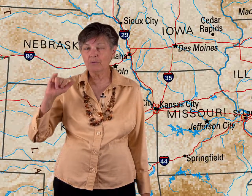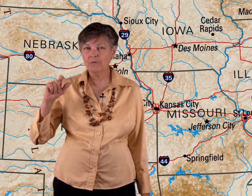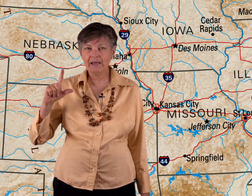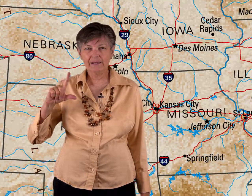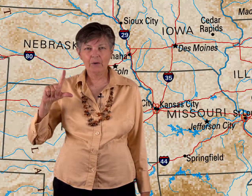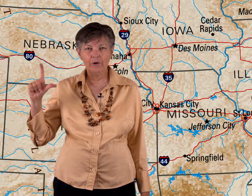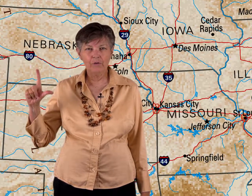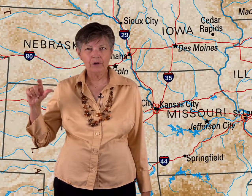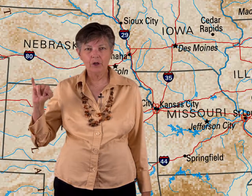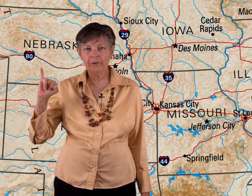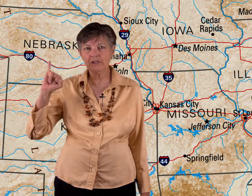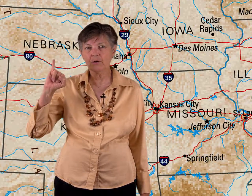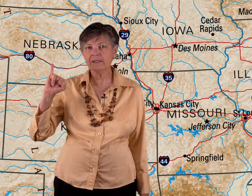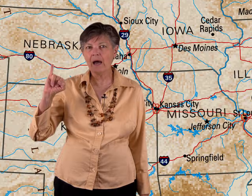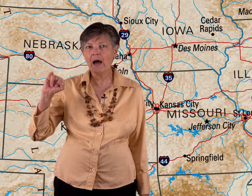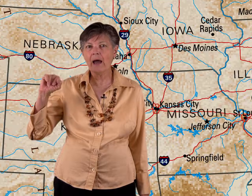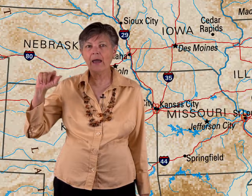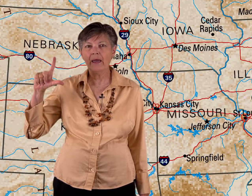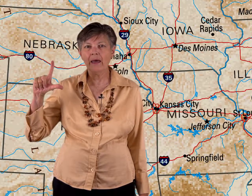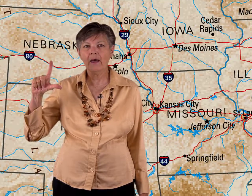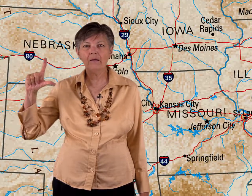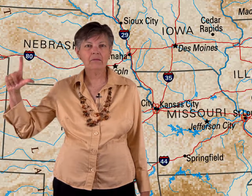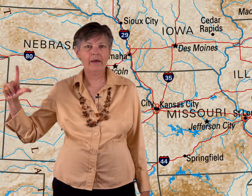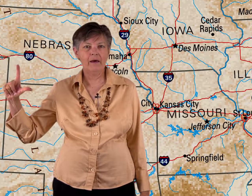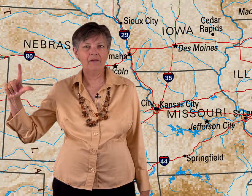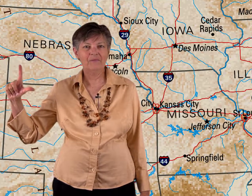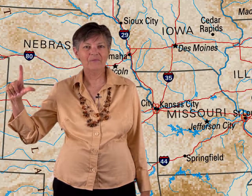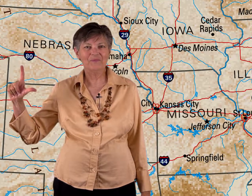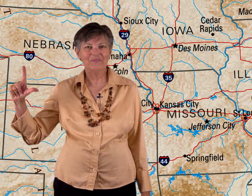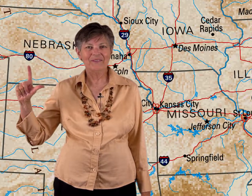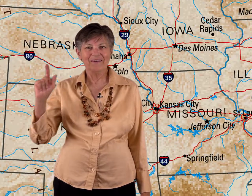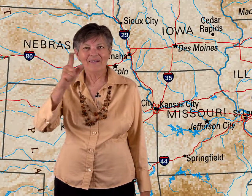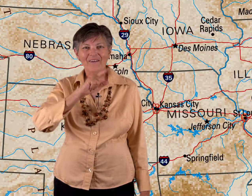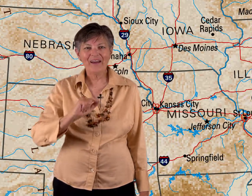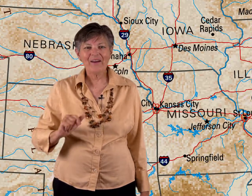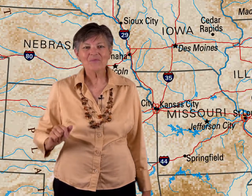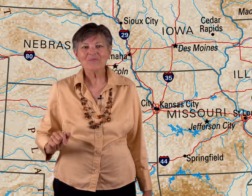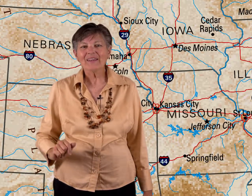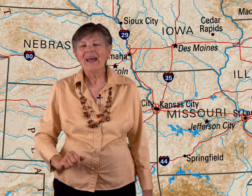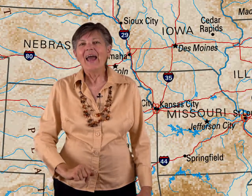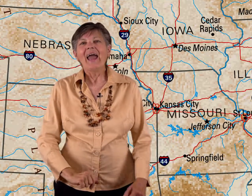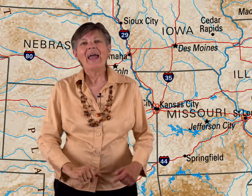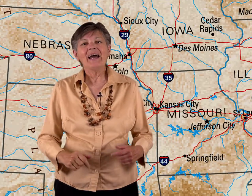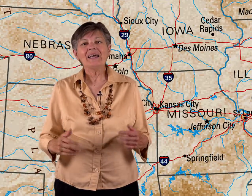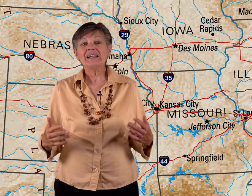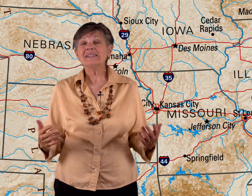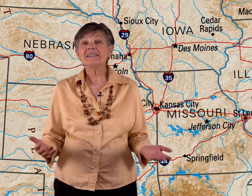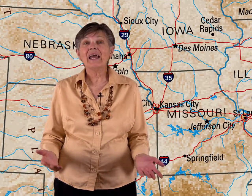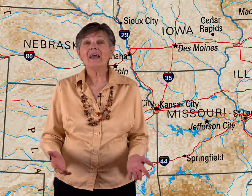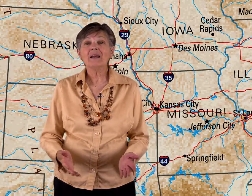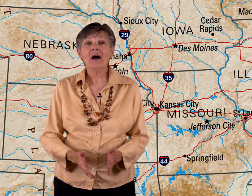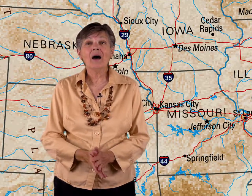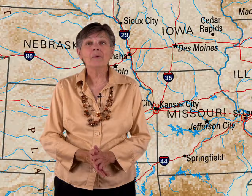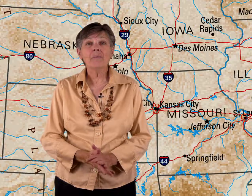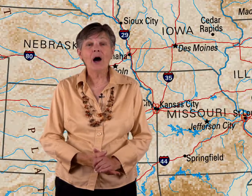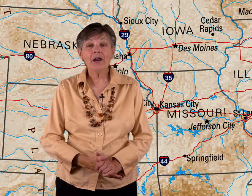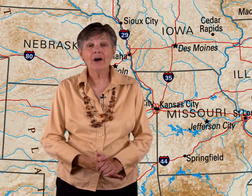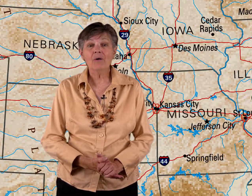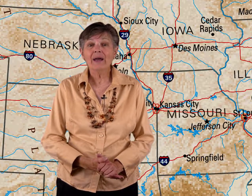move that second one over a little bit. So it's ILL. Okay, and its state motto